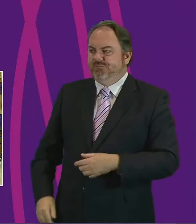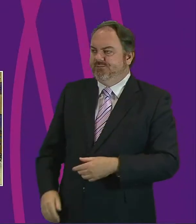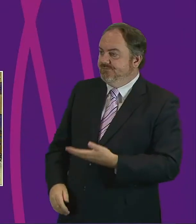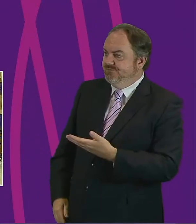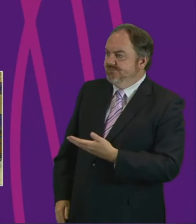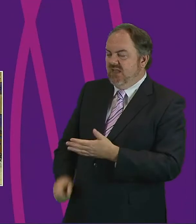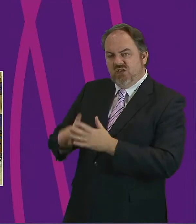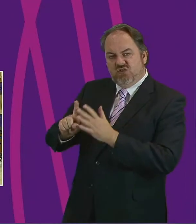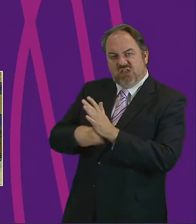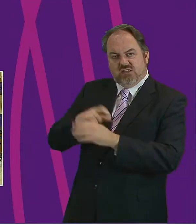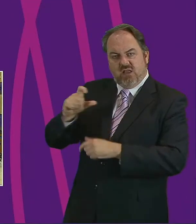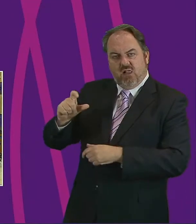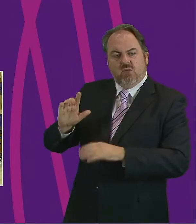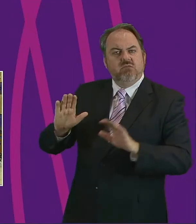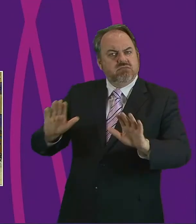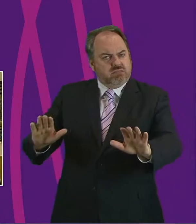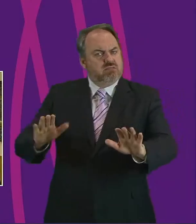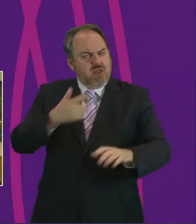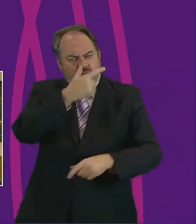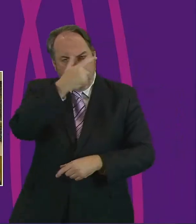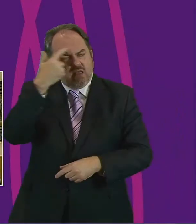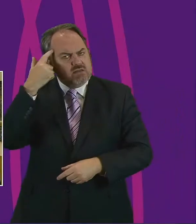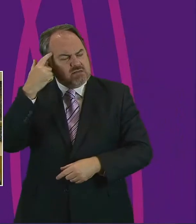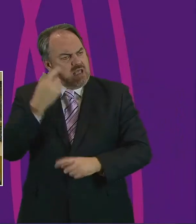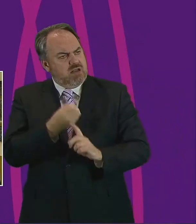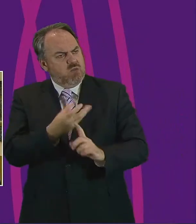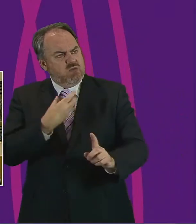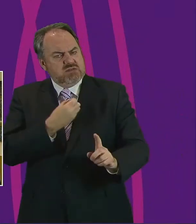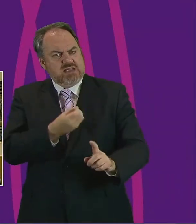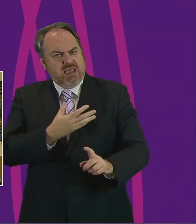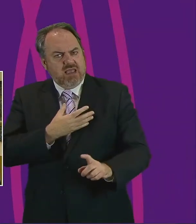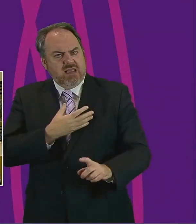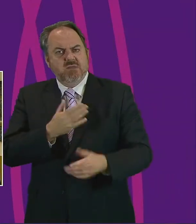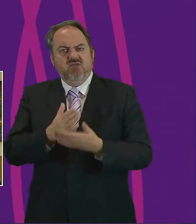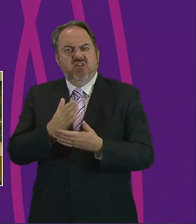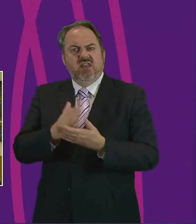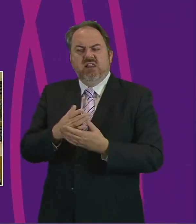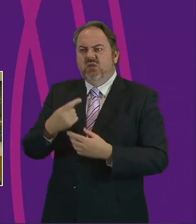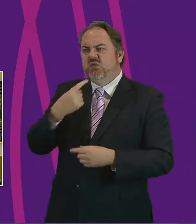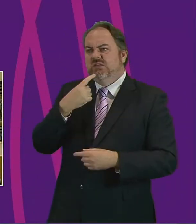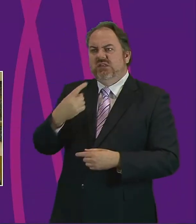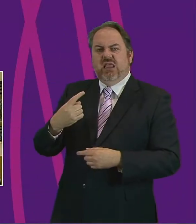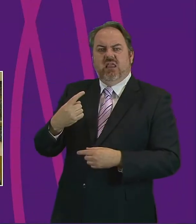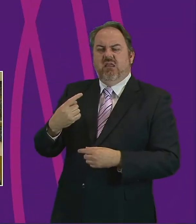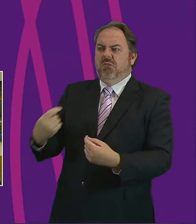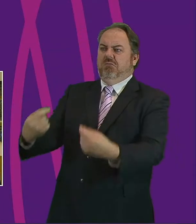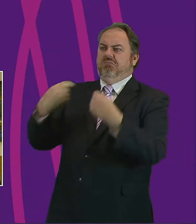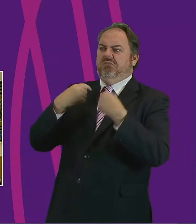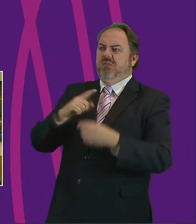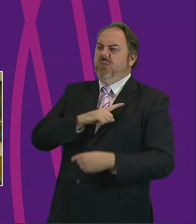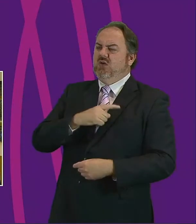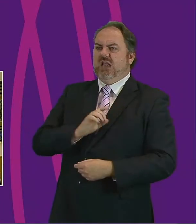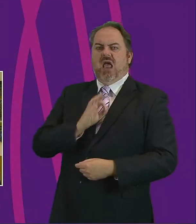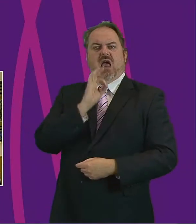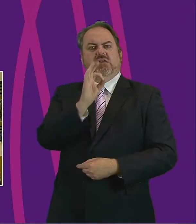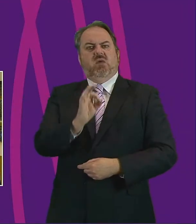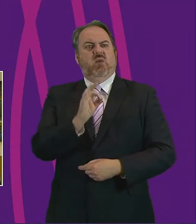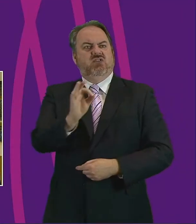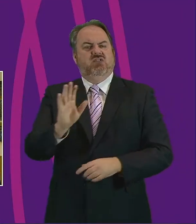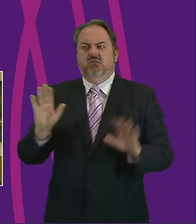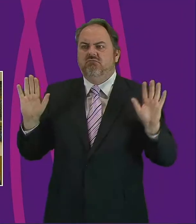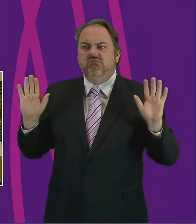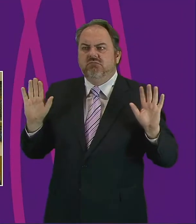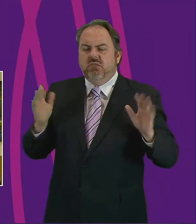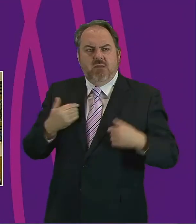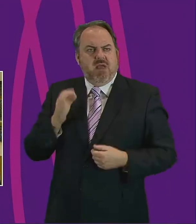the difficulty here, and it's not enough just simply to deprecate all those who ask questions, whether they're politicians or